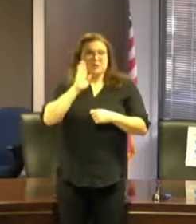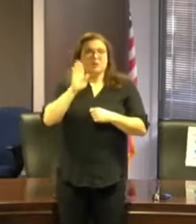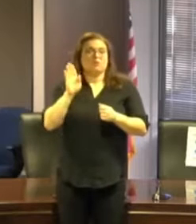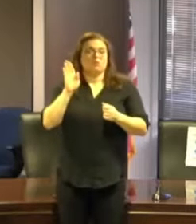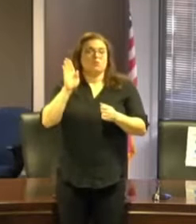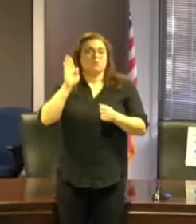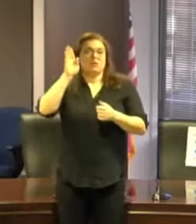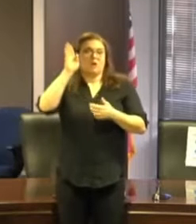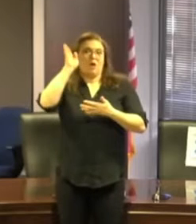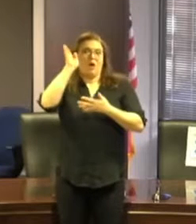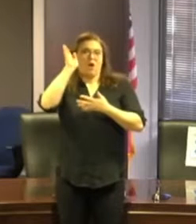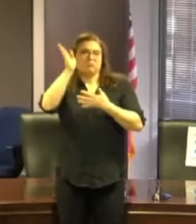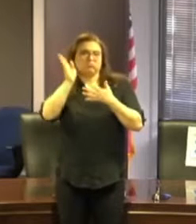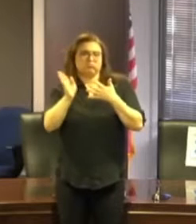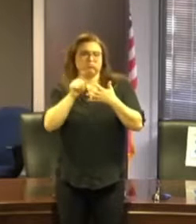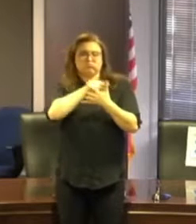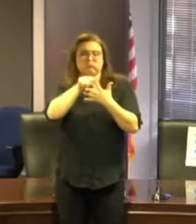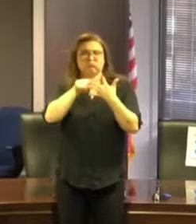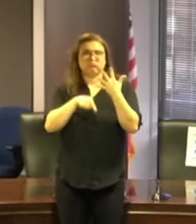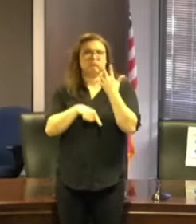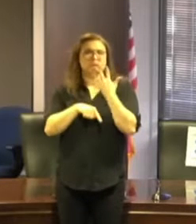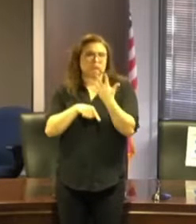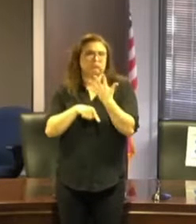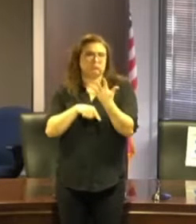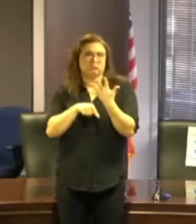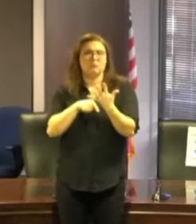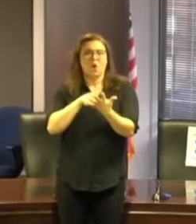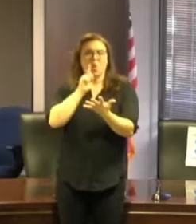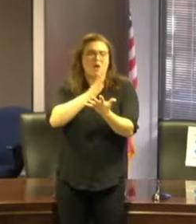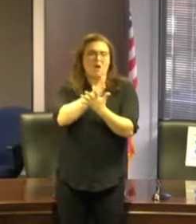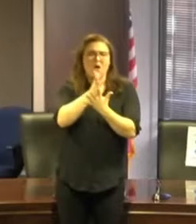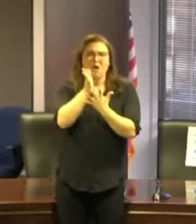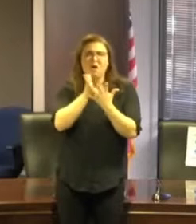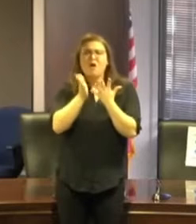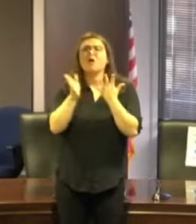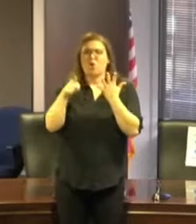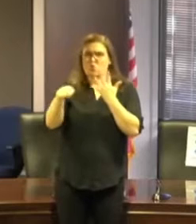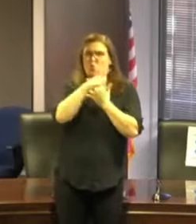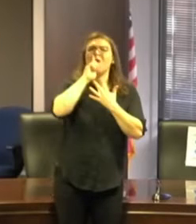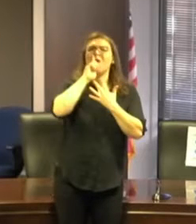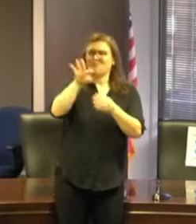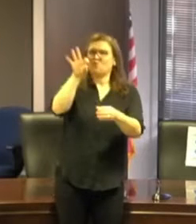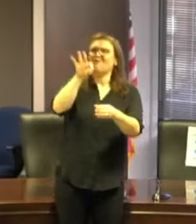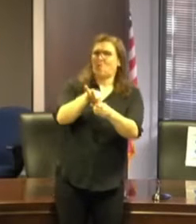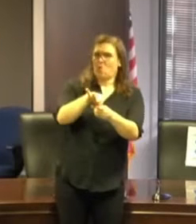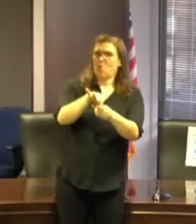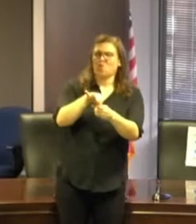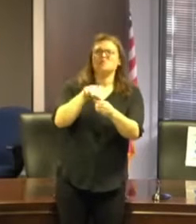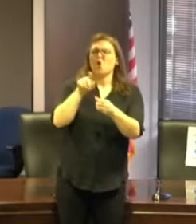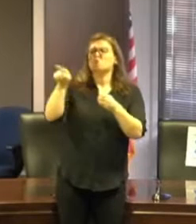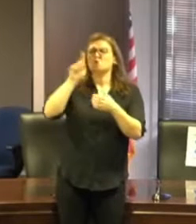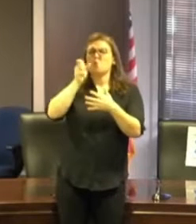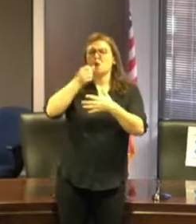five different areas of where we're going to be asked to vote. And I'll let you proceed right into those. There are